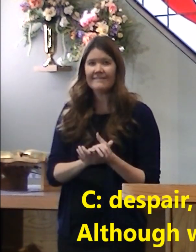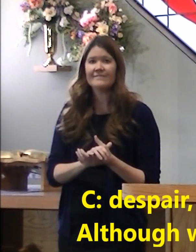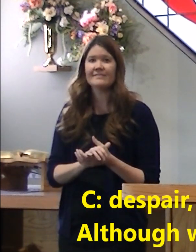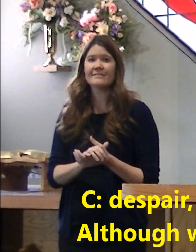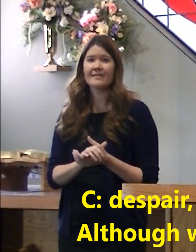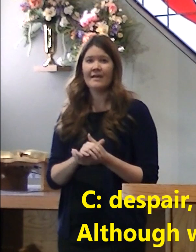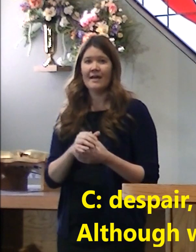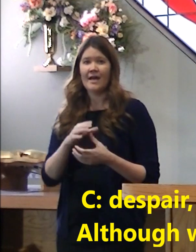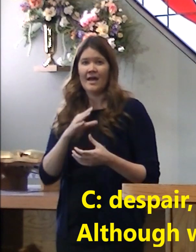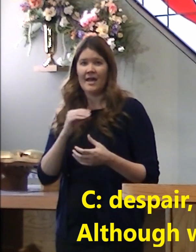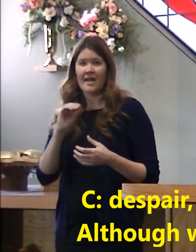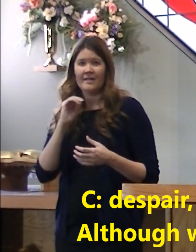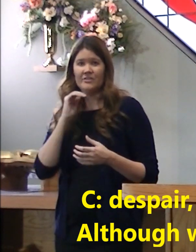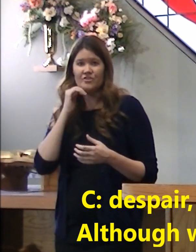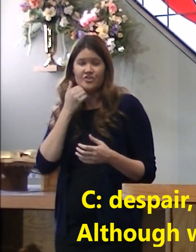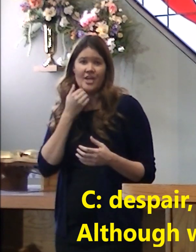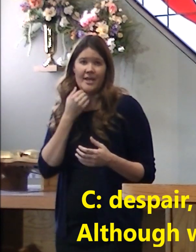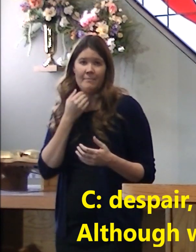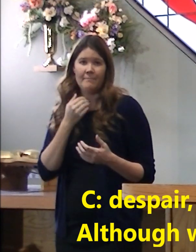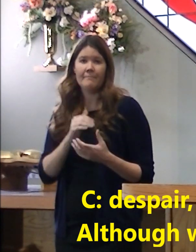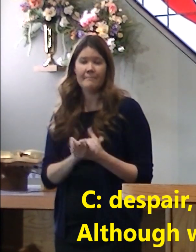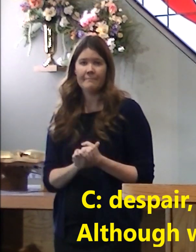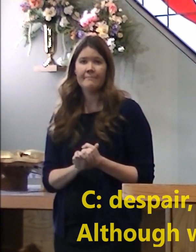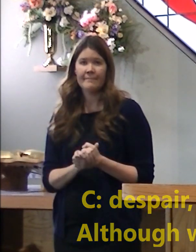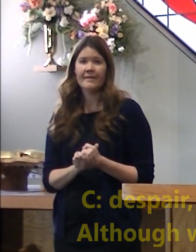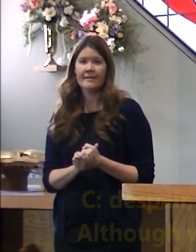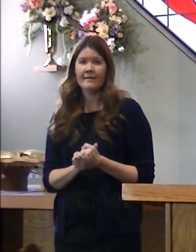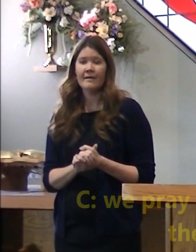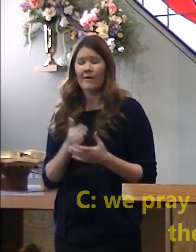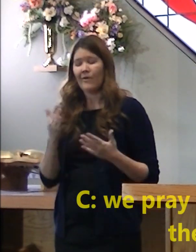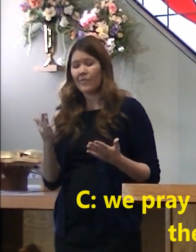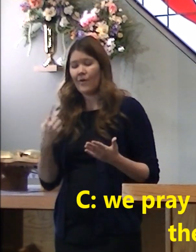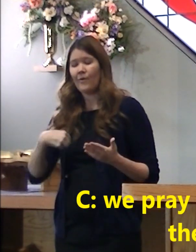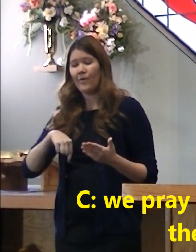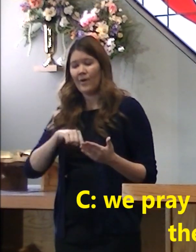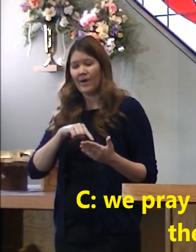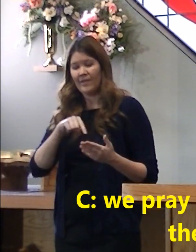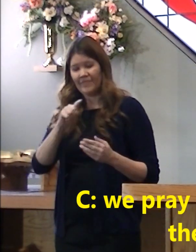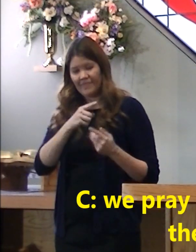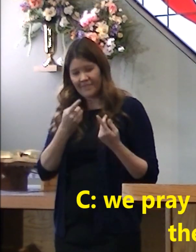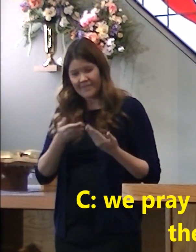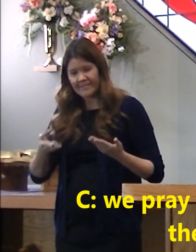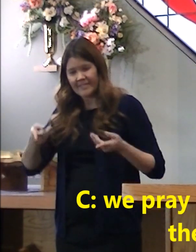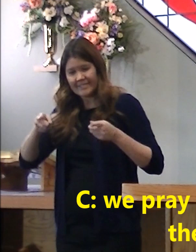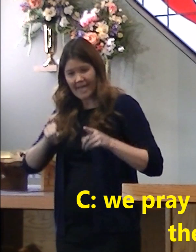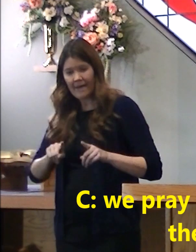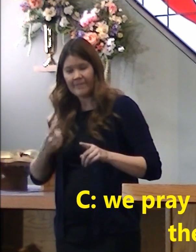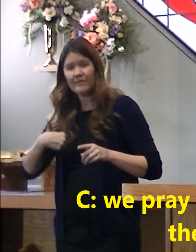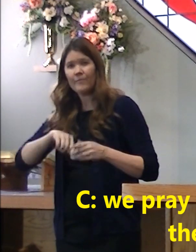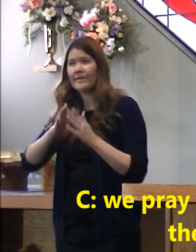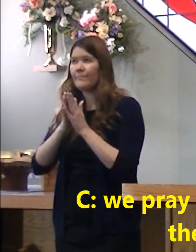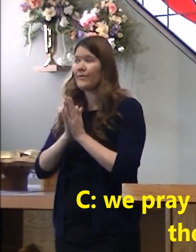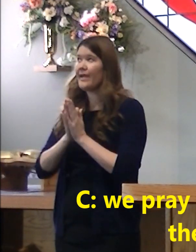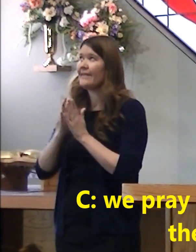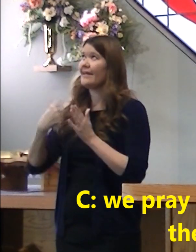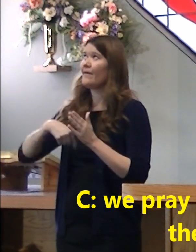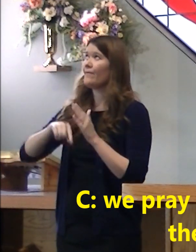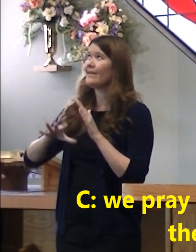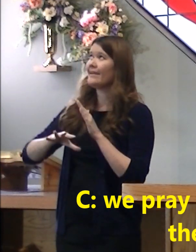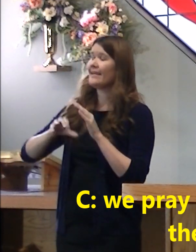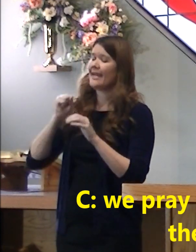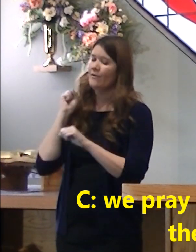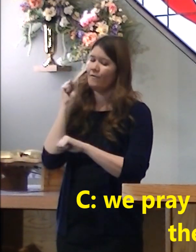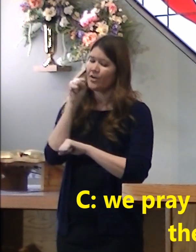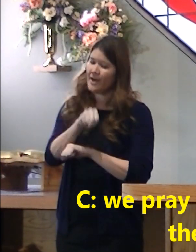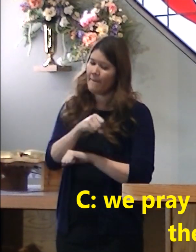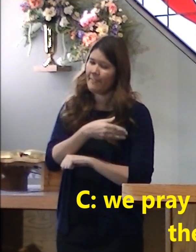despair, and other great shame or vice. Although we are attacked by these things, we pray that we finally might